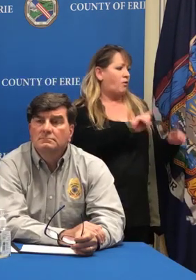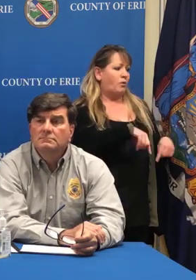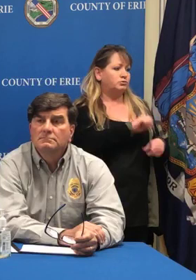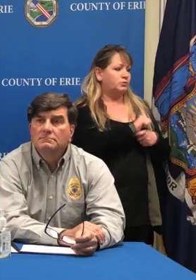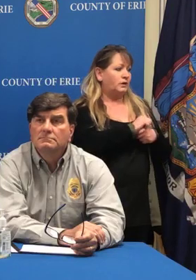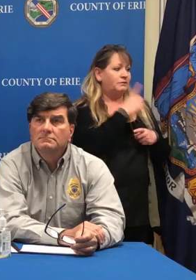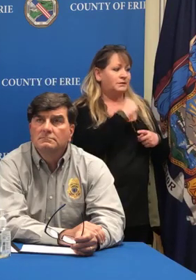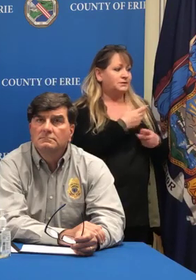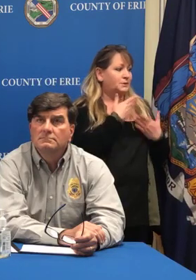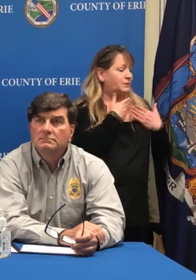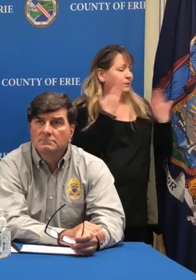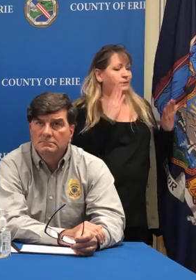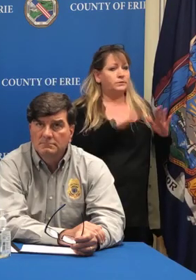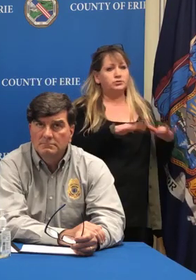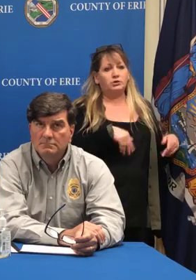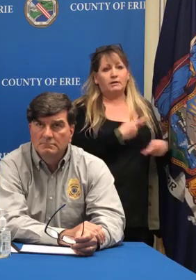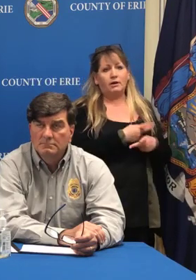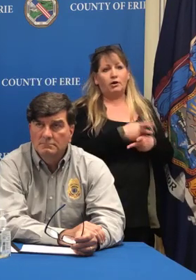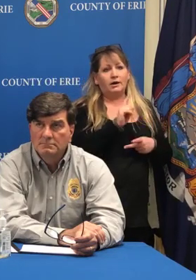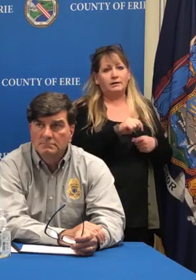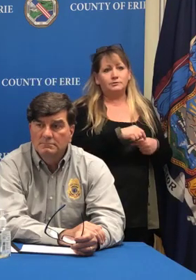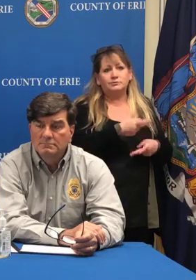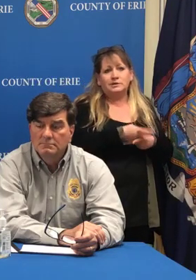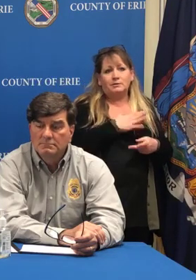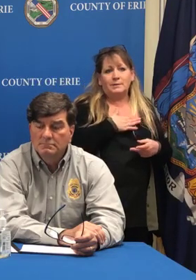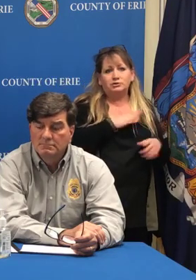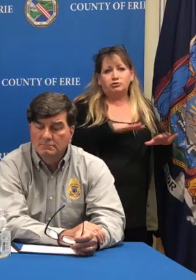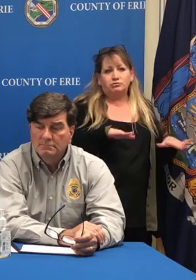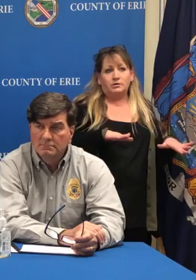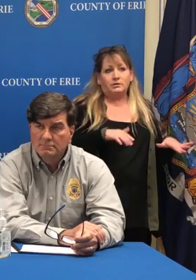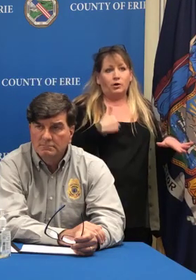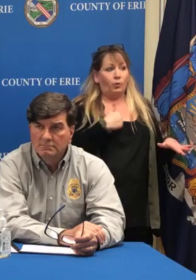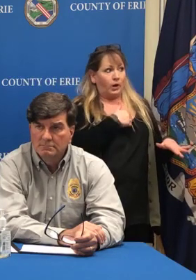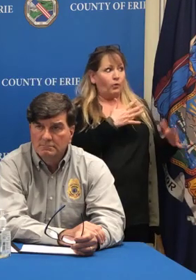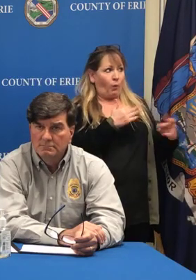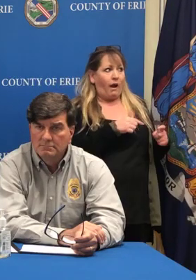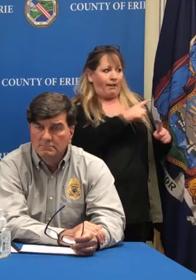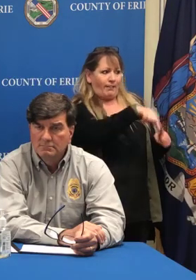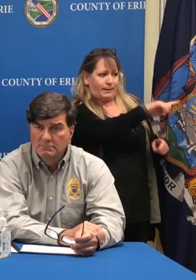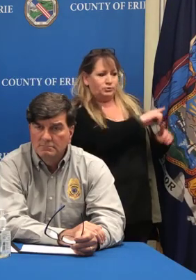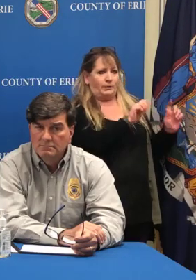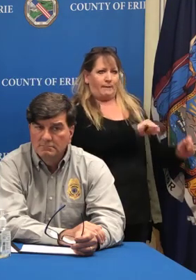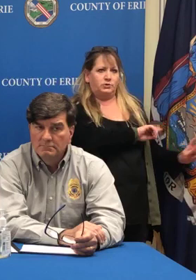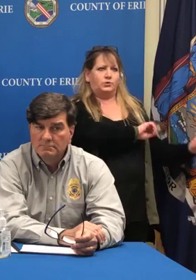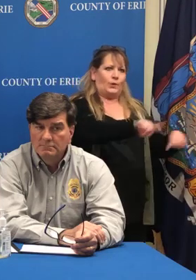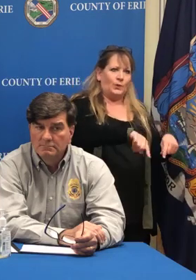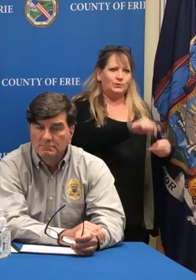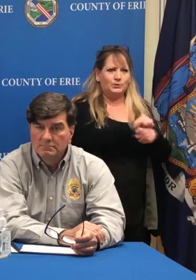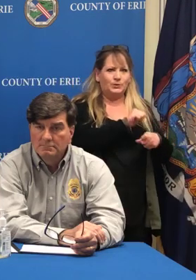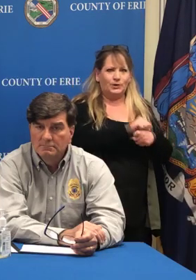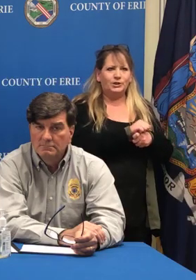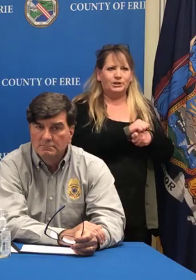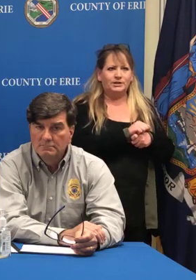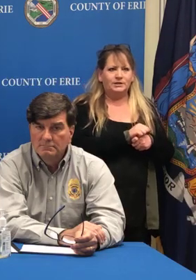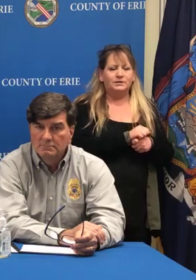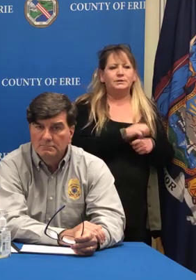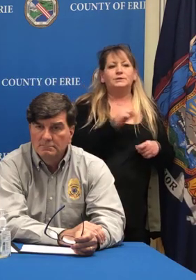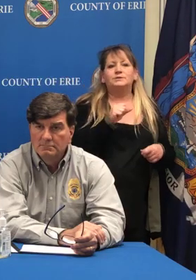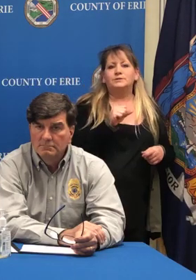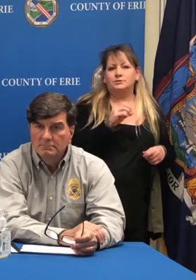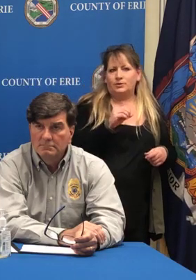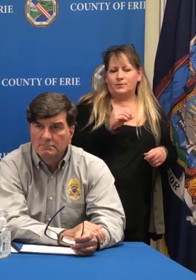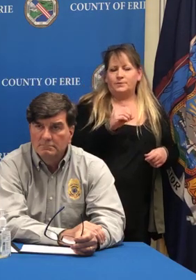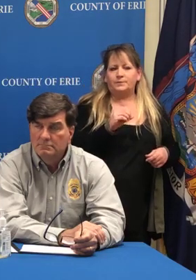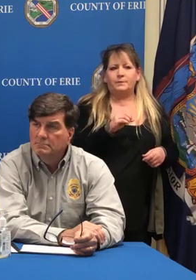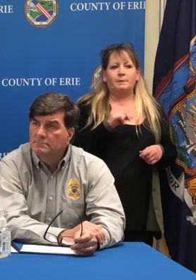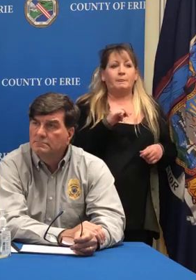care and they have to take care of their children. And we want those healthcare employees going to work. So if